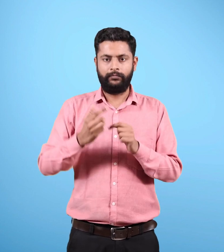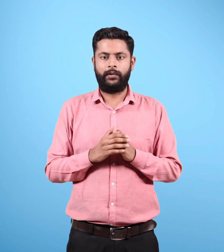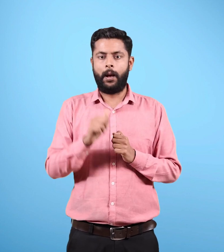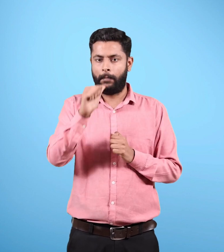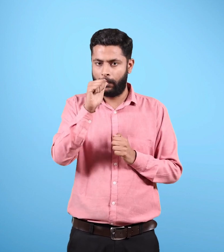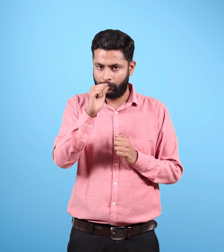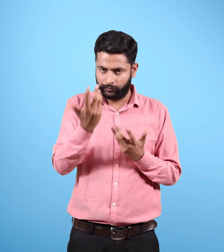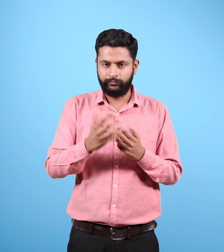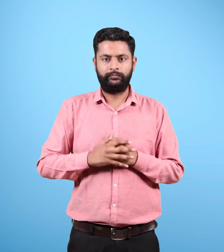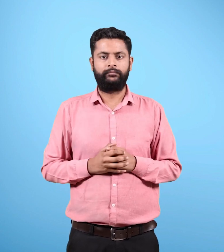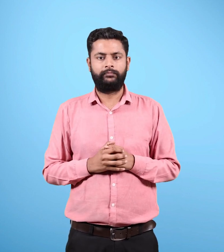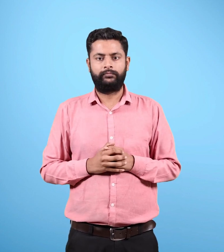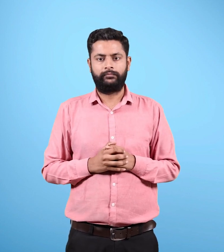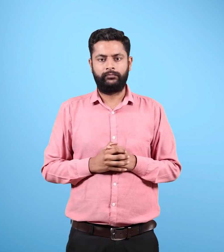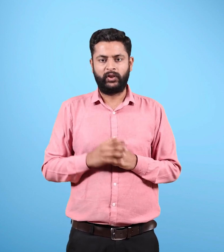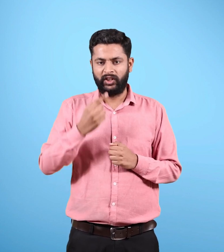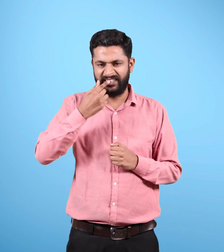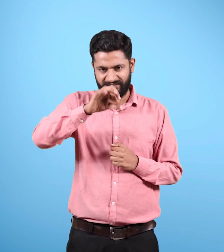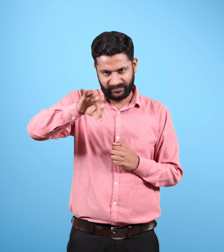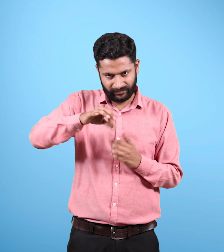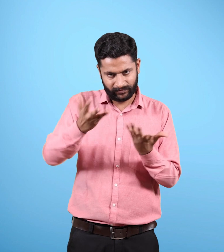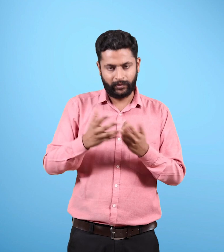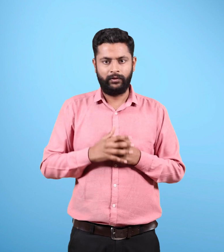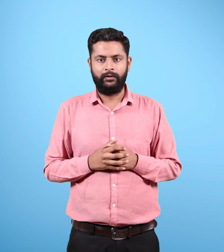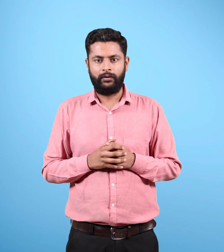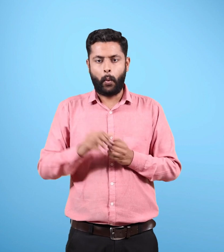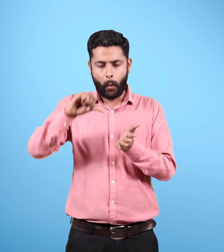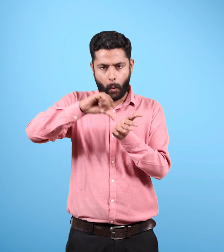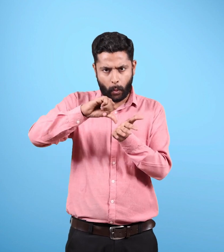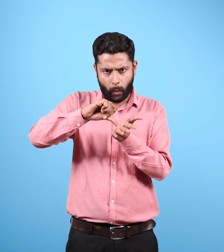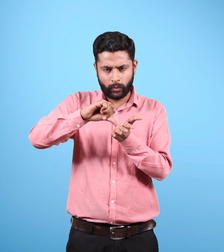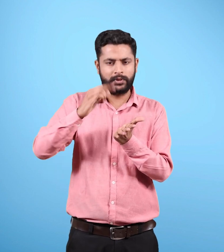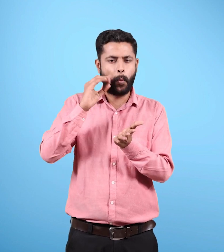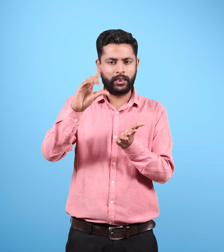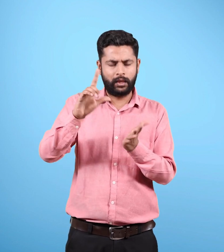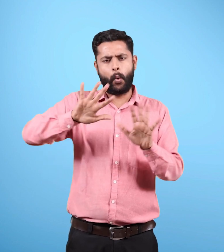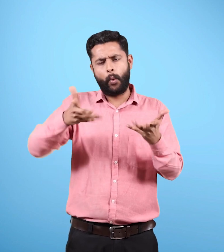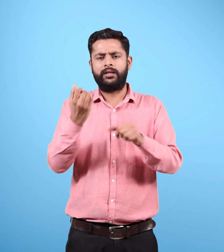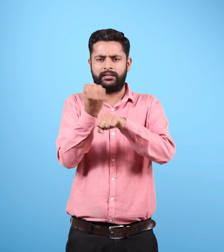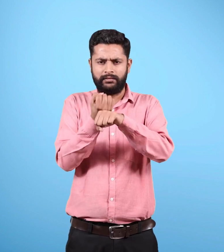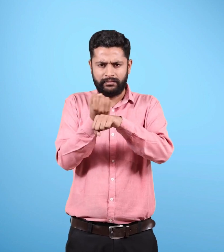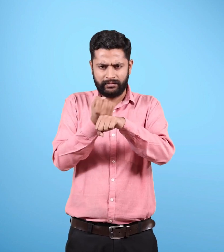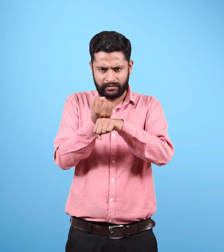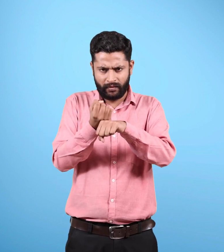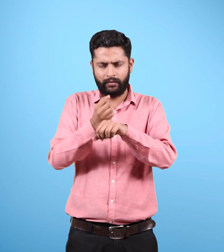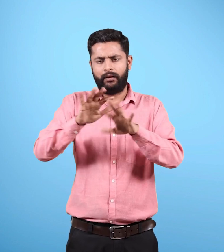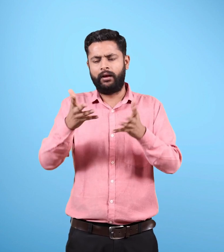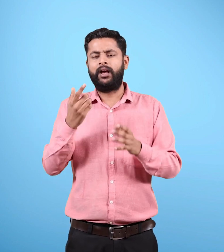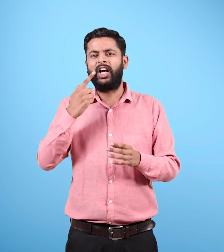Pulses, water, salt, oil or ghee,